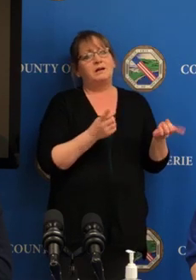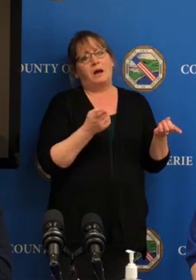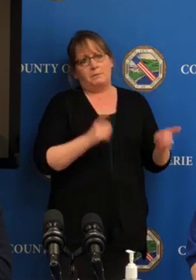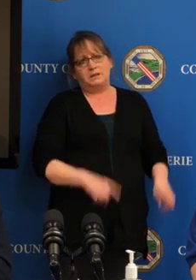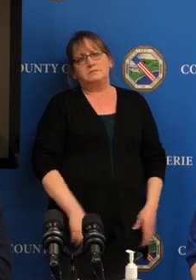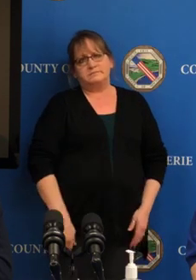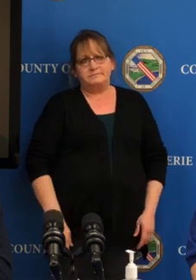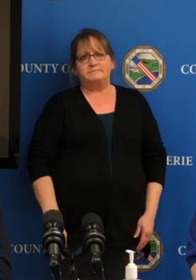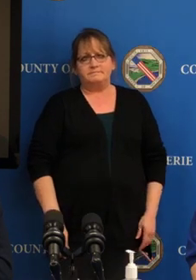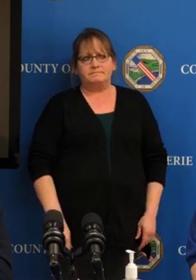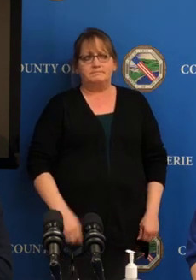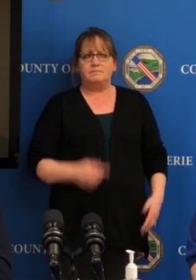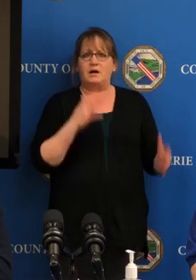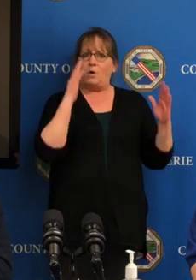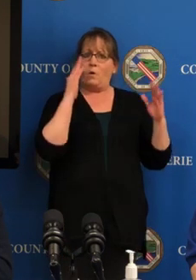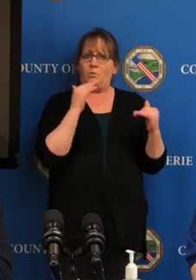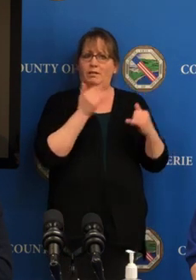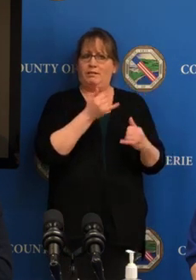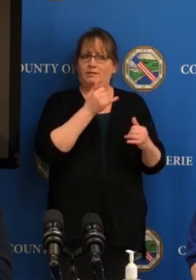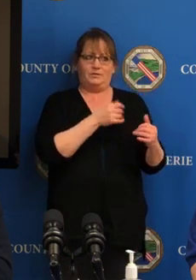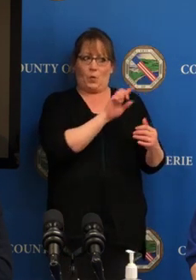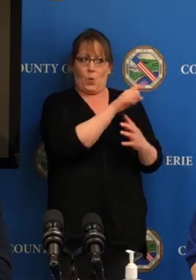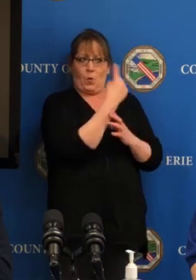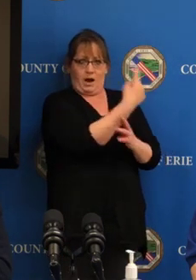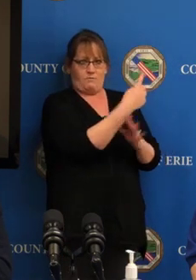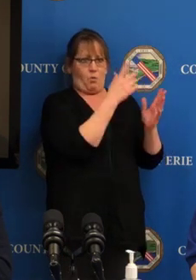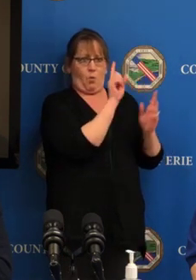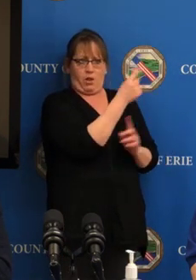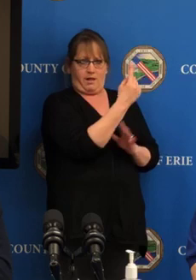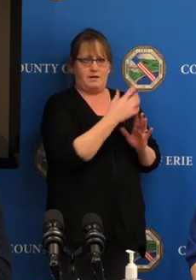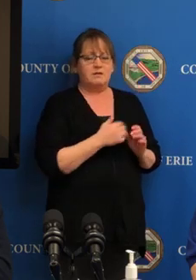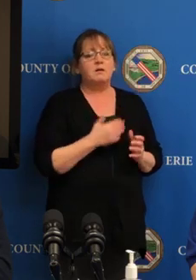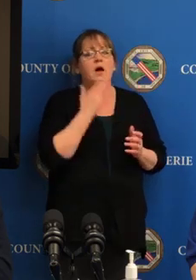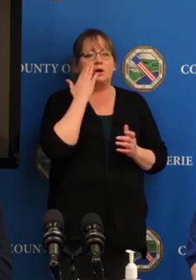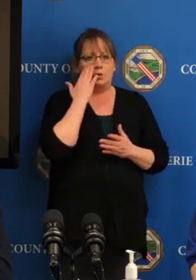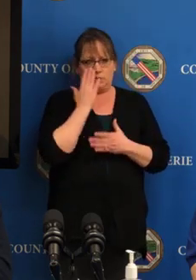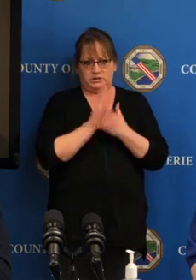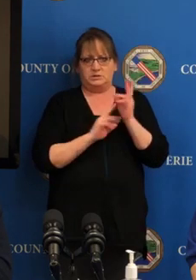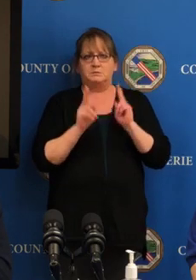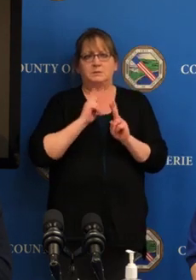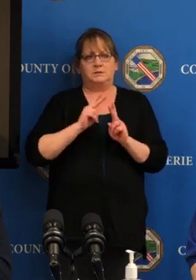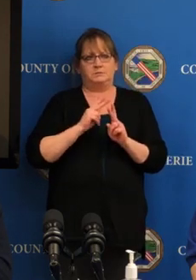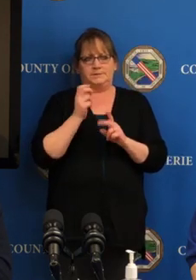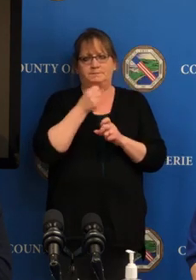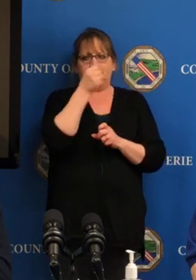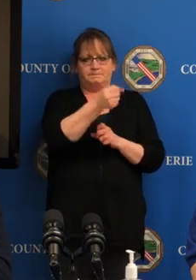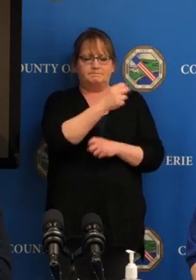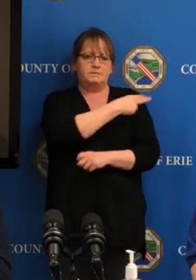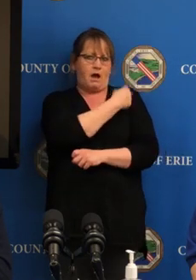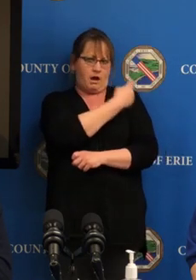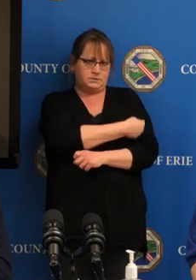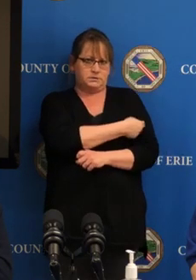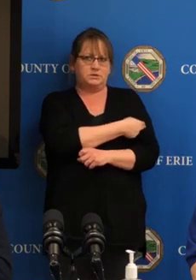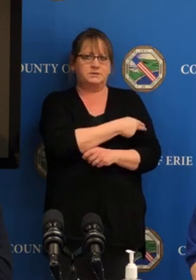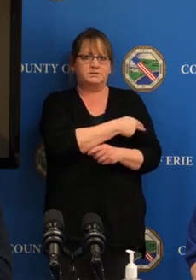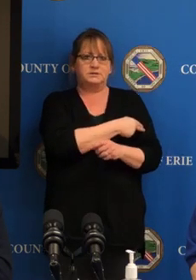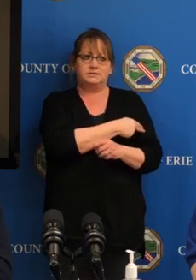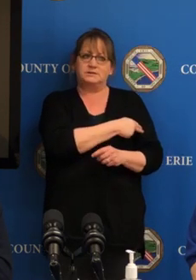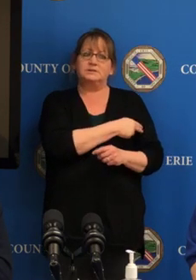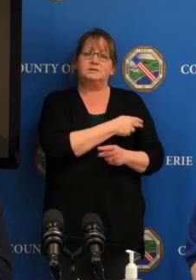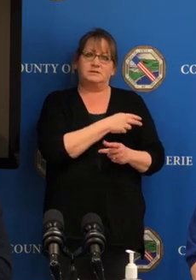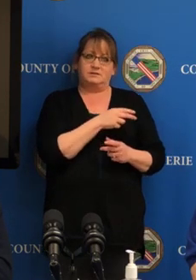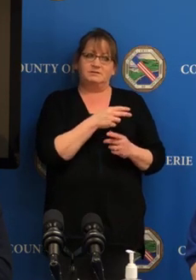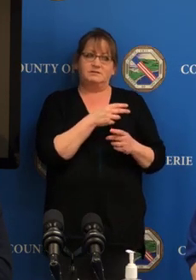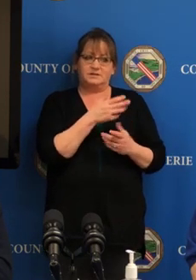and I'm hoping that's the last one. I do know that there are individuals in hospitalization right now, including some in the ICU,